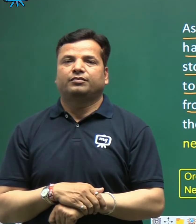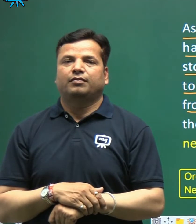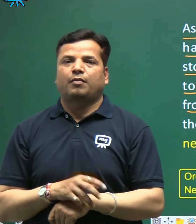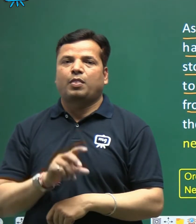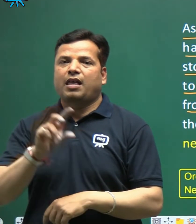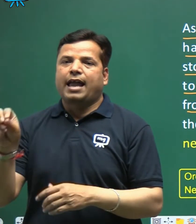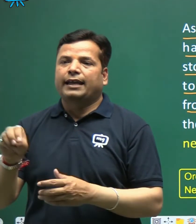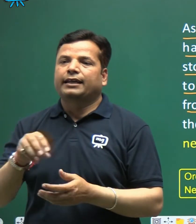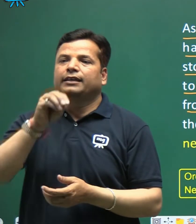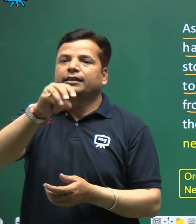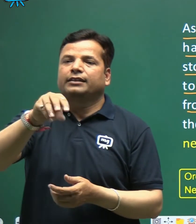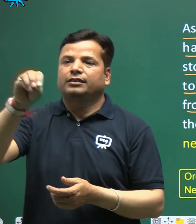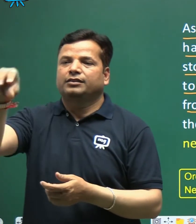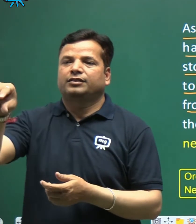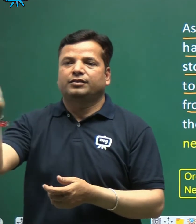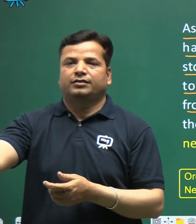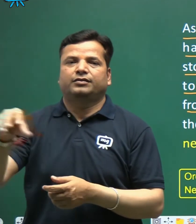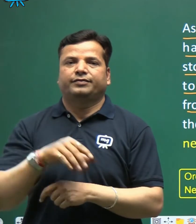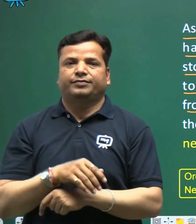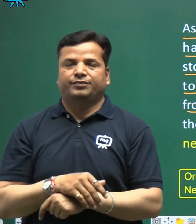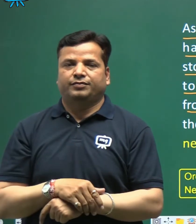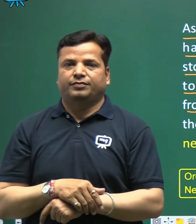and distribute